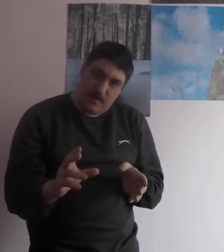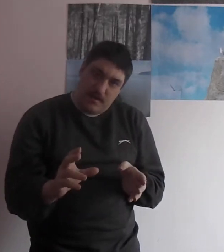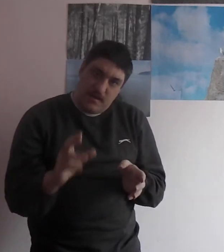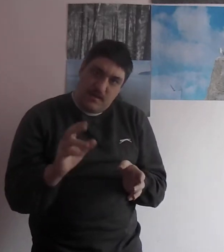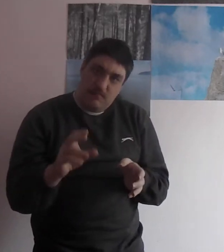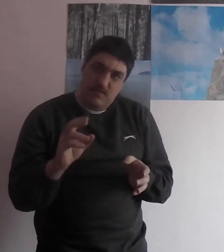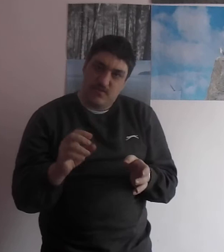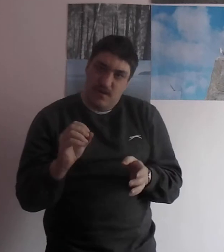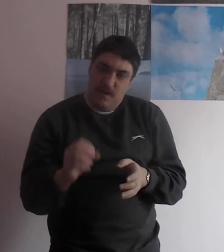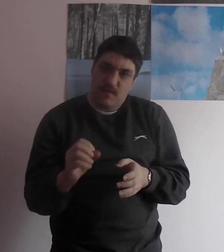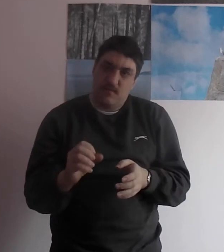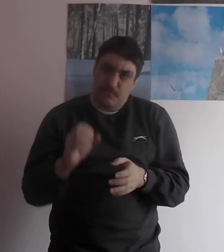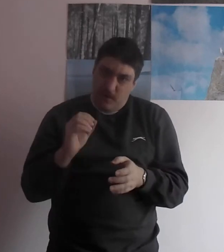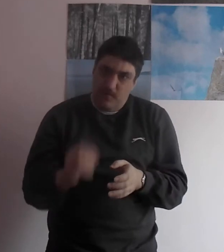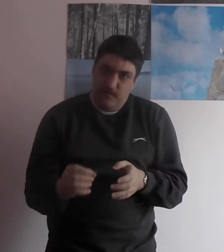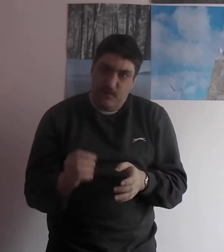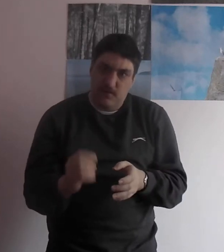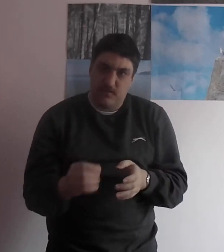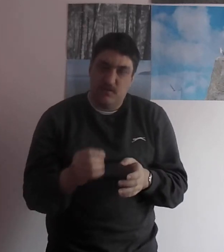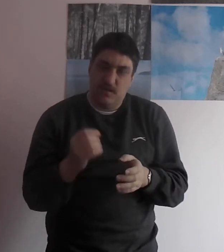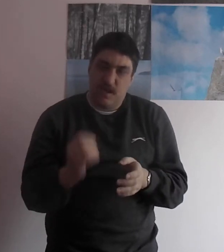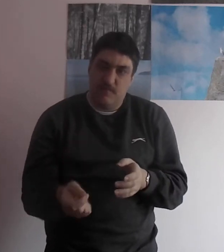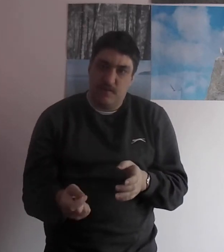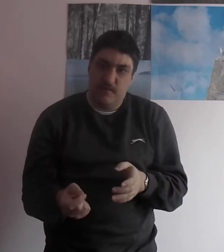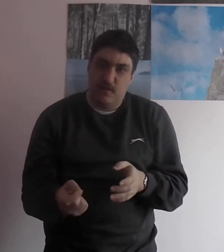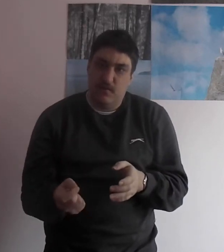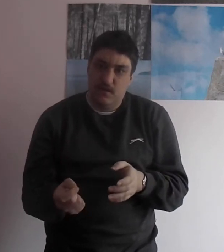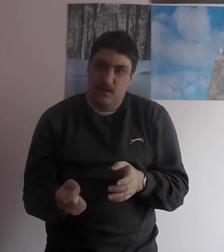is I'm going to try and make this a proper vlog, not a game review.